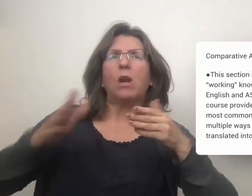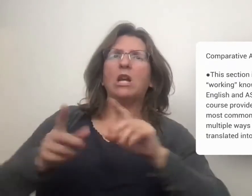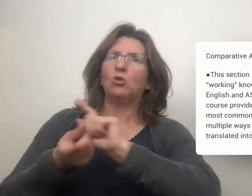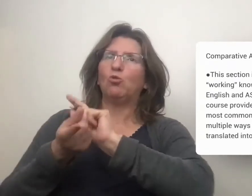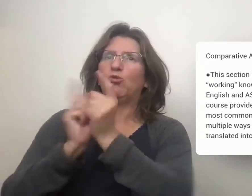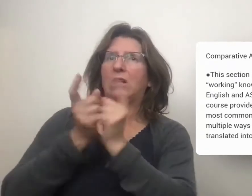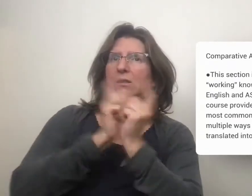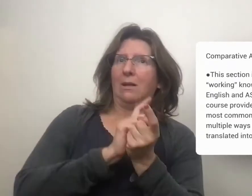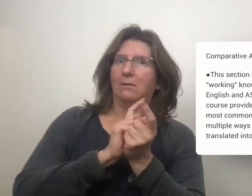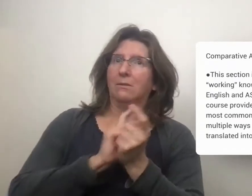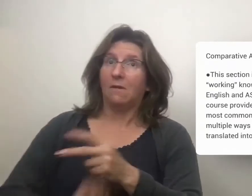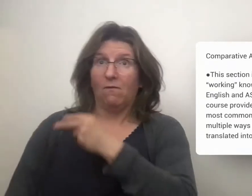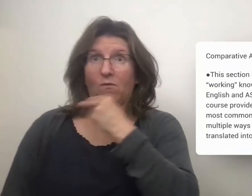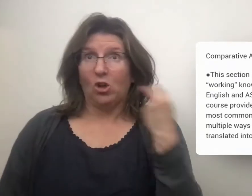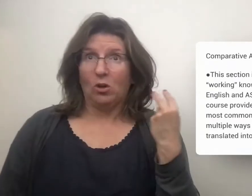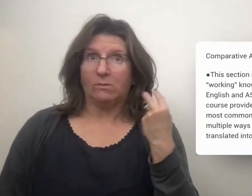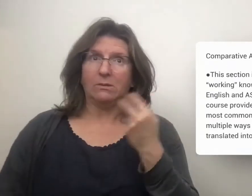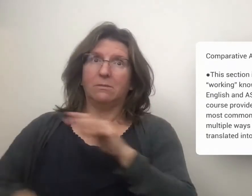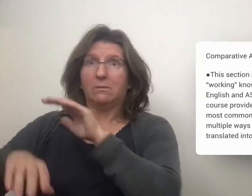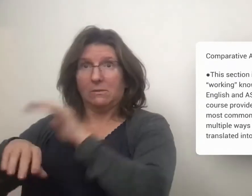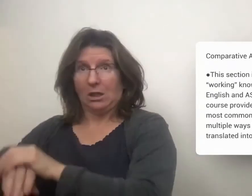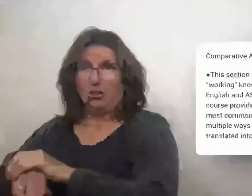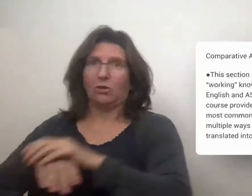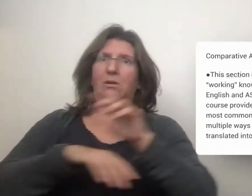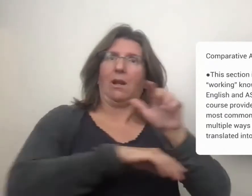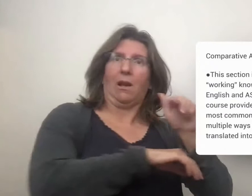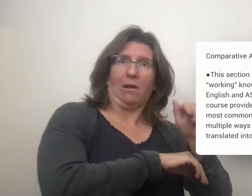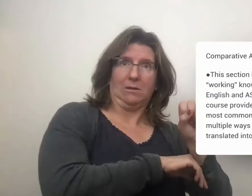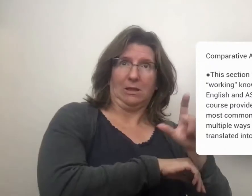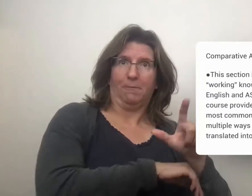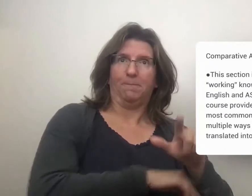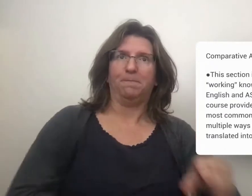and the multiple ways in which they can be translated between English and ASL.